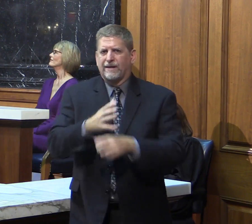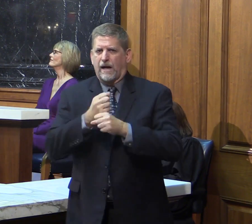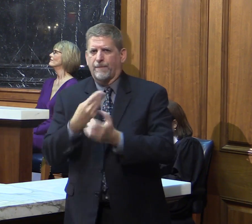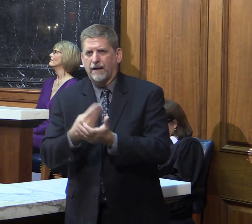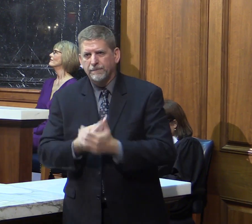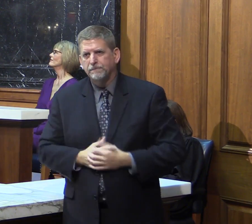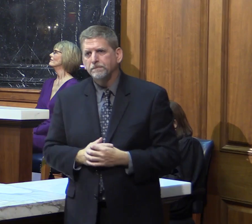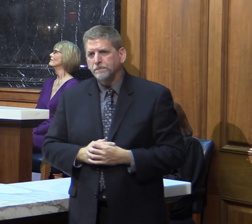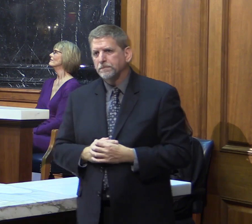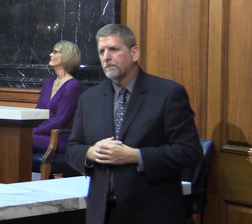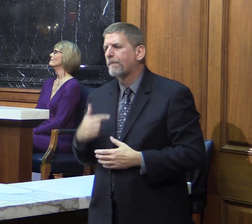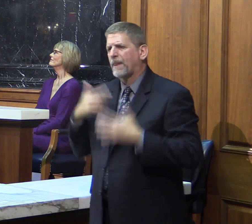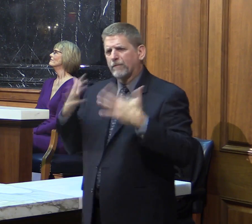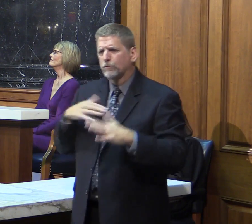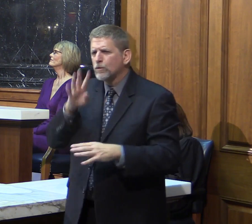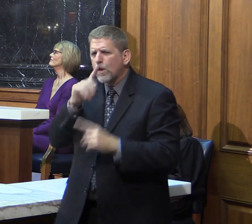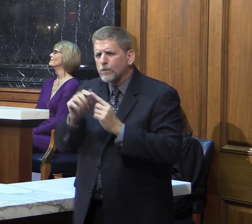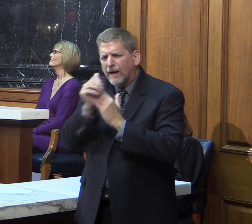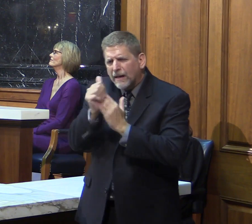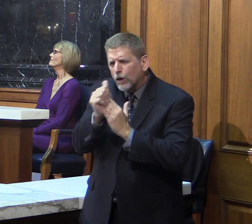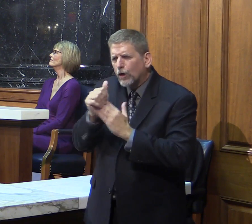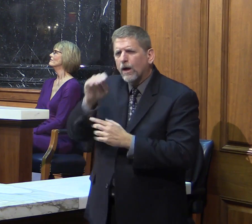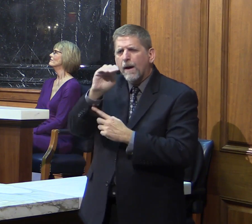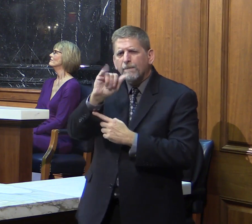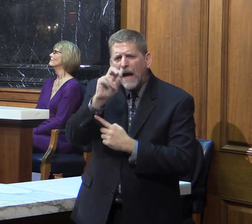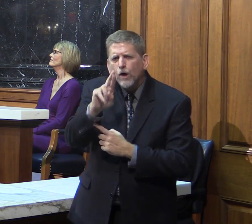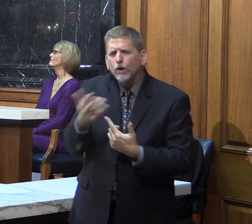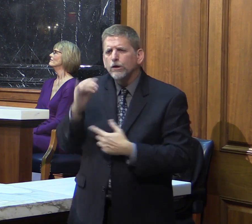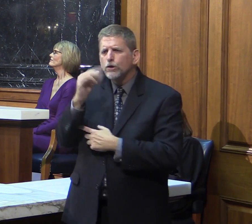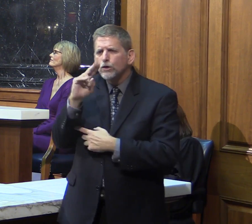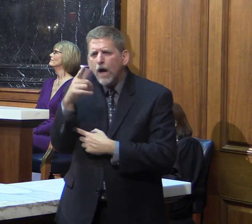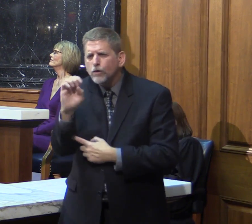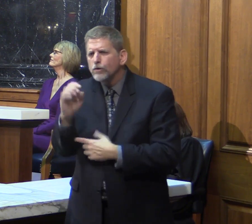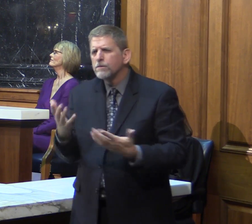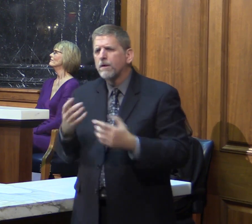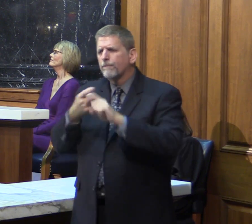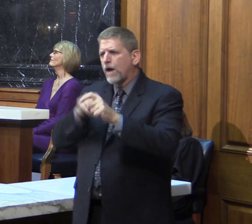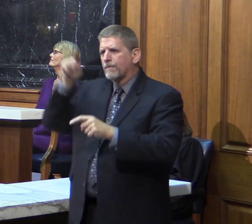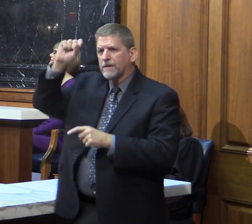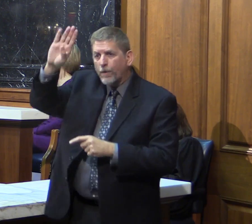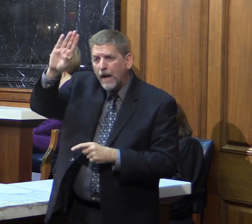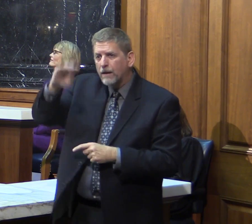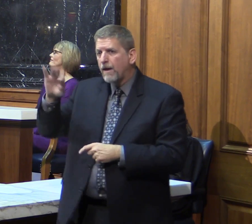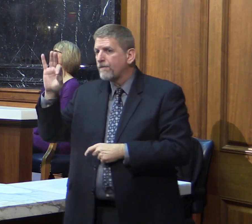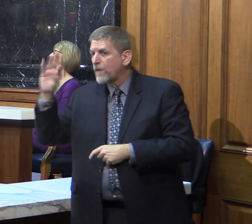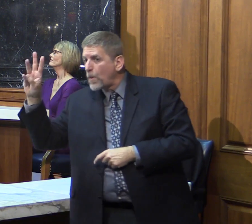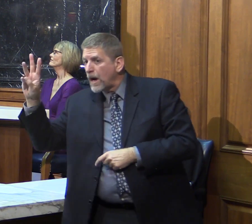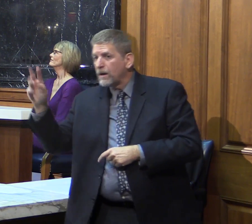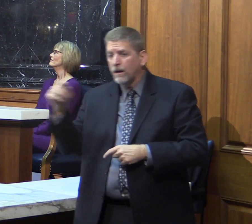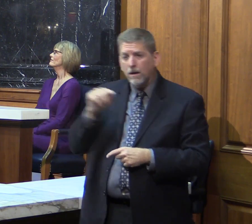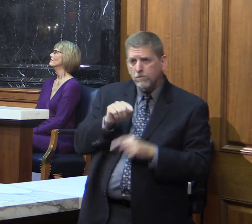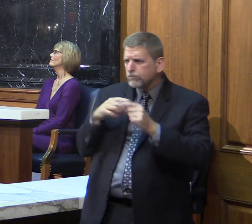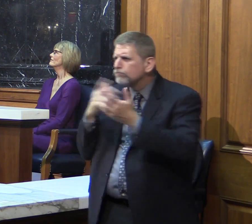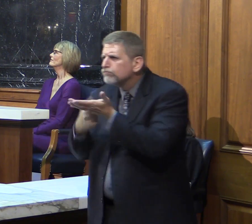far, including Mayors Buttigieg of South Bend, Henry of Fort Wayne, and Winnicke of Evansville,